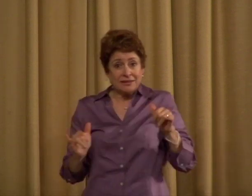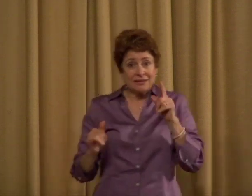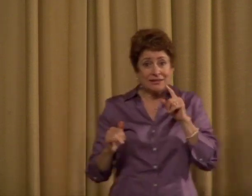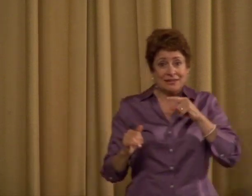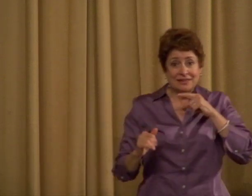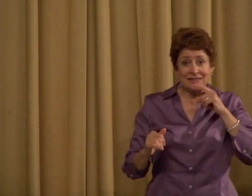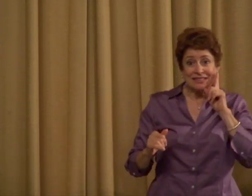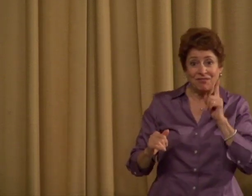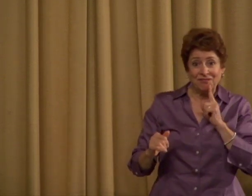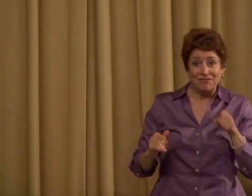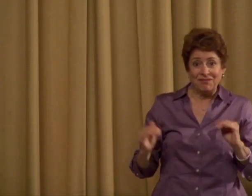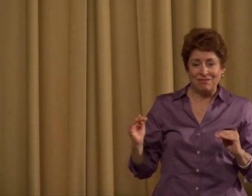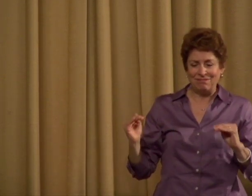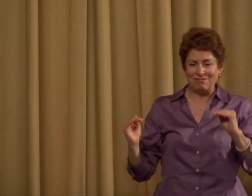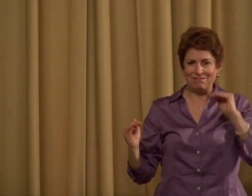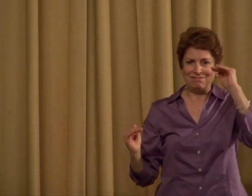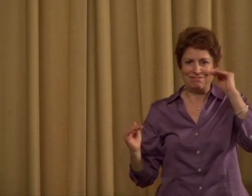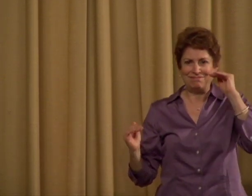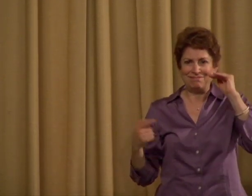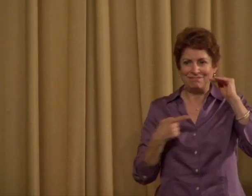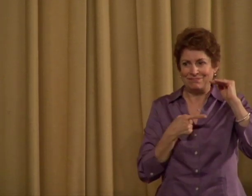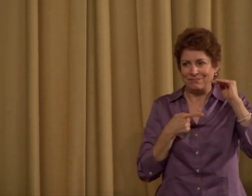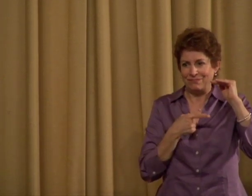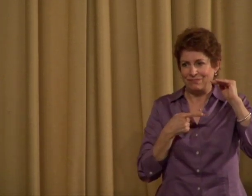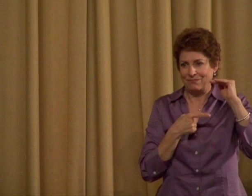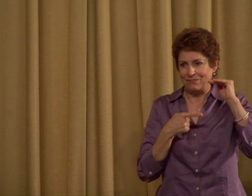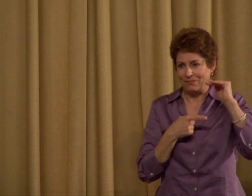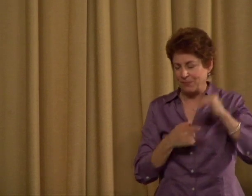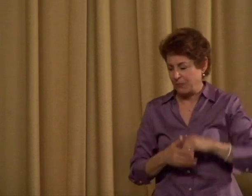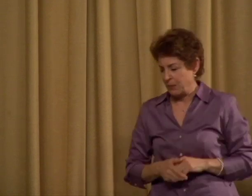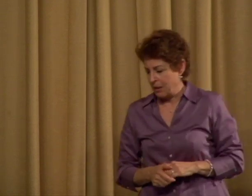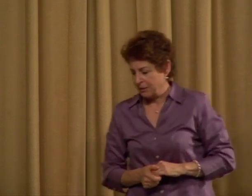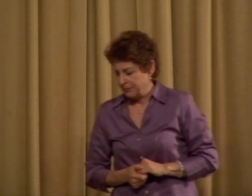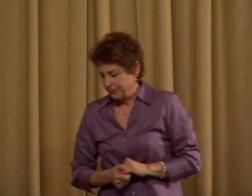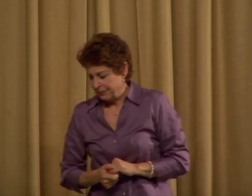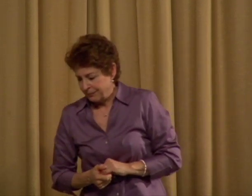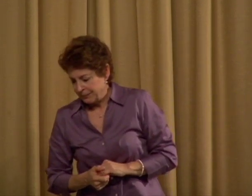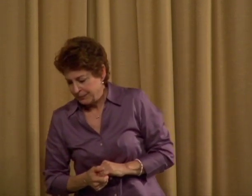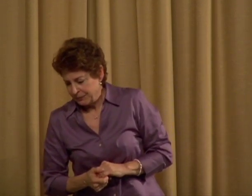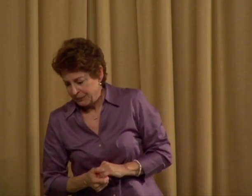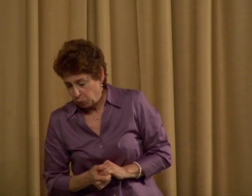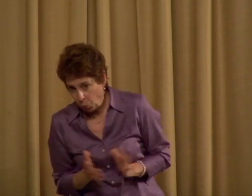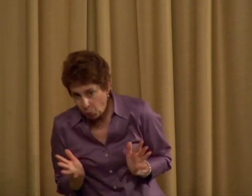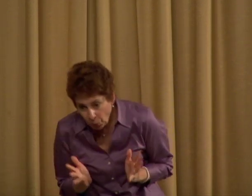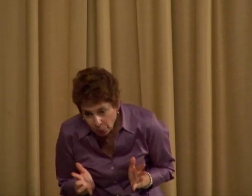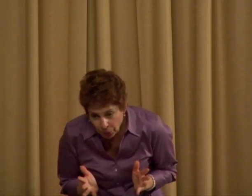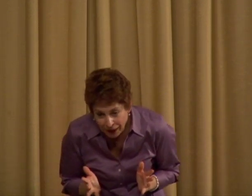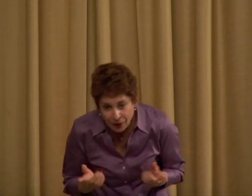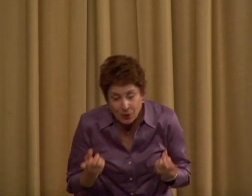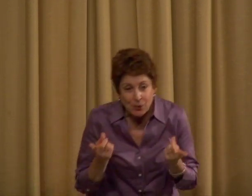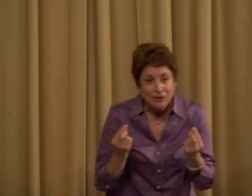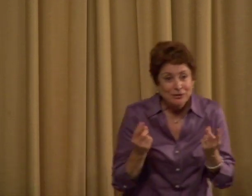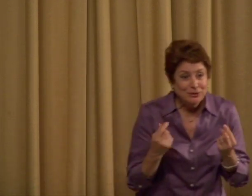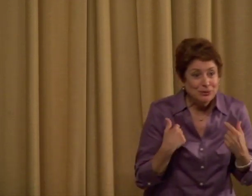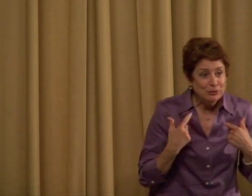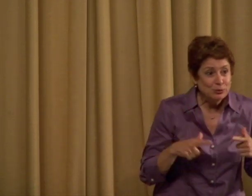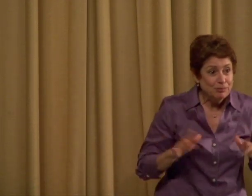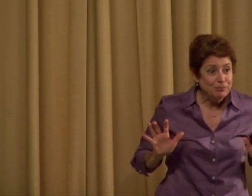of the deaf. Can they really, hold that bar or that standard of what a deaf person could